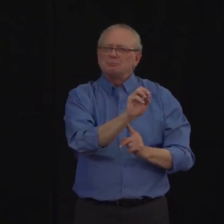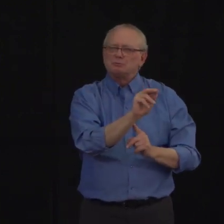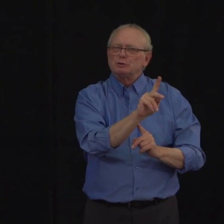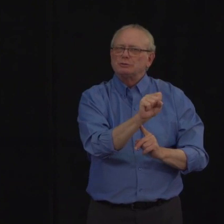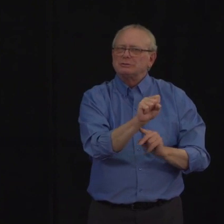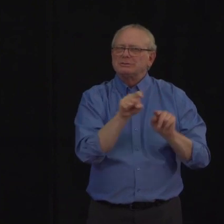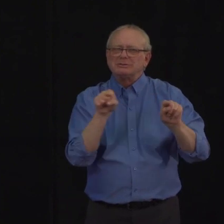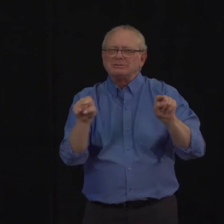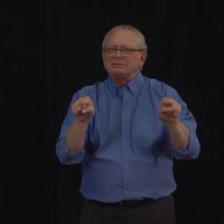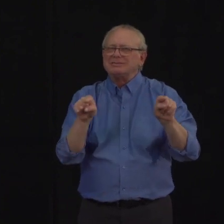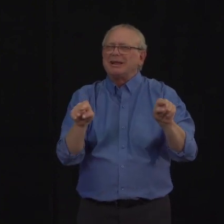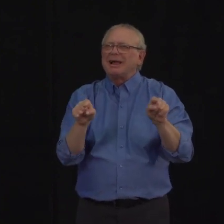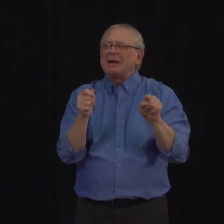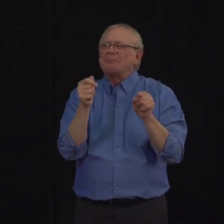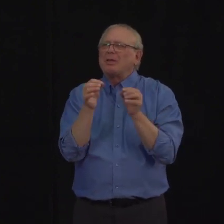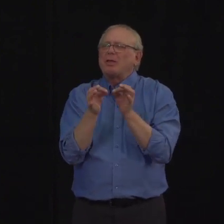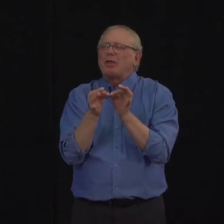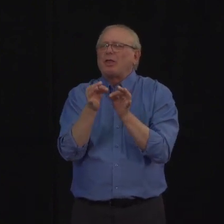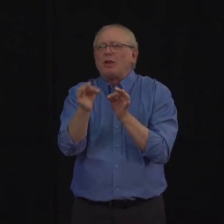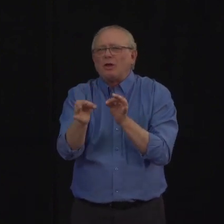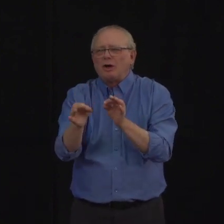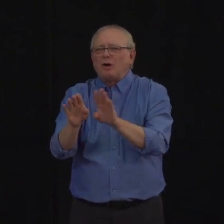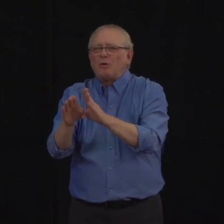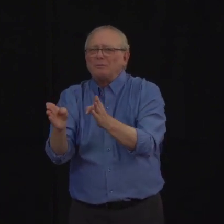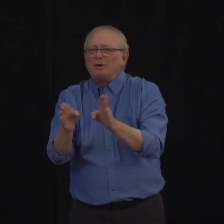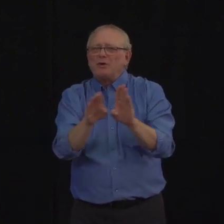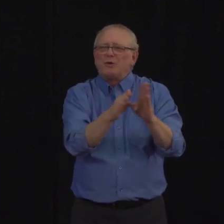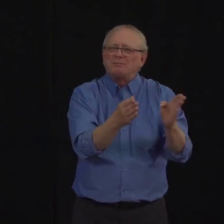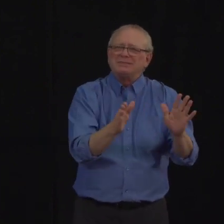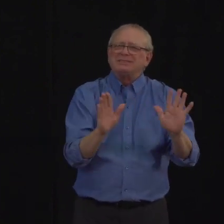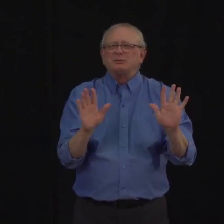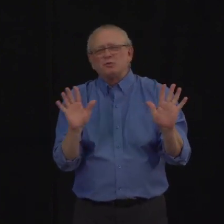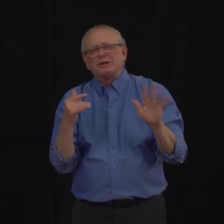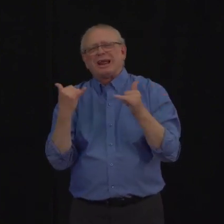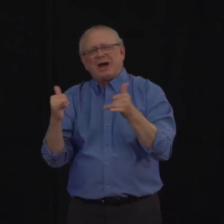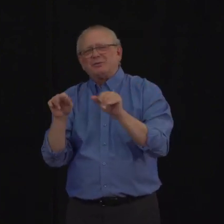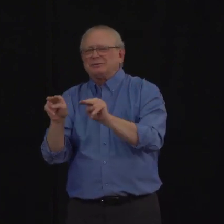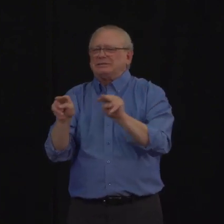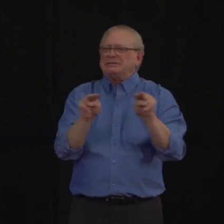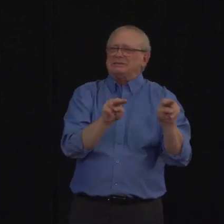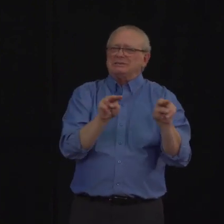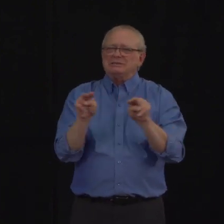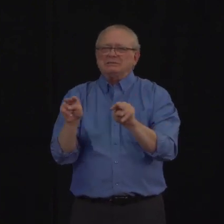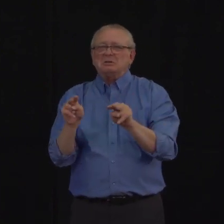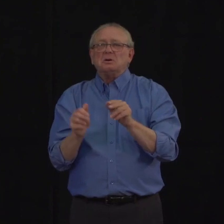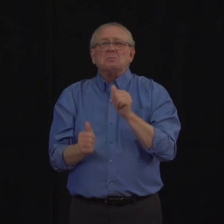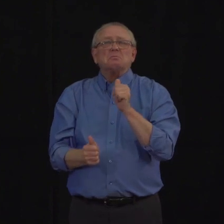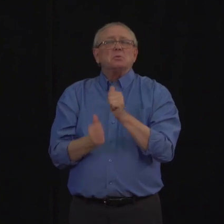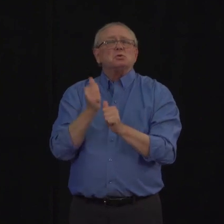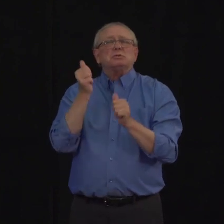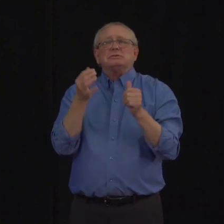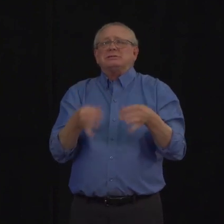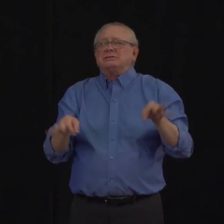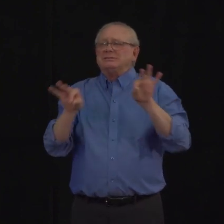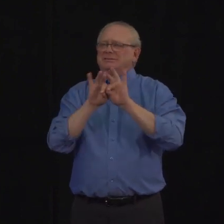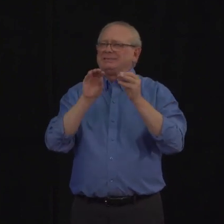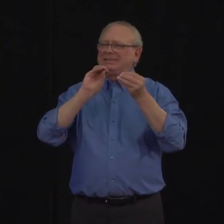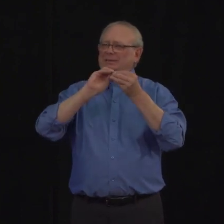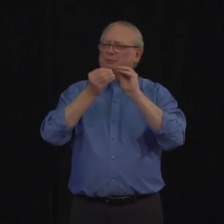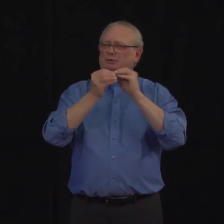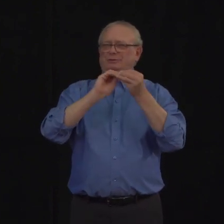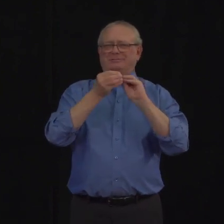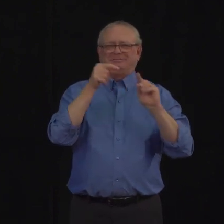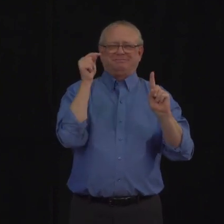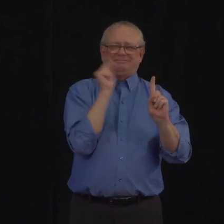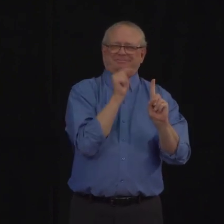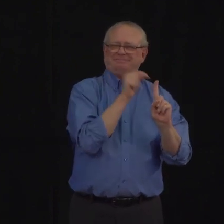1. But I think, again, the most important thing in our relaunch is that it is data-driven. So we'll continue to watch the numbers, and